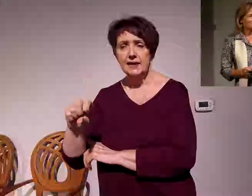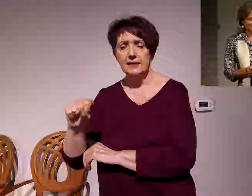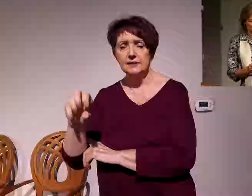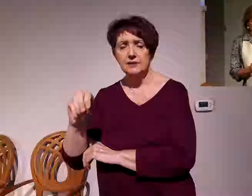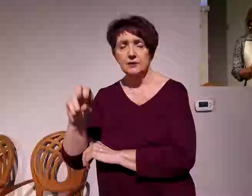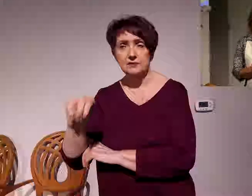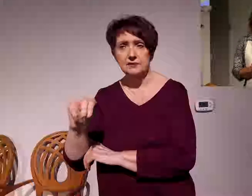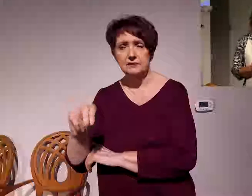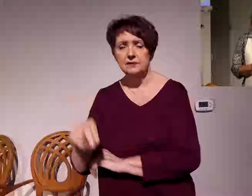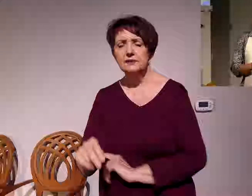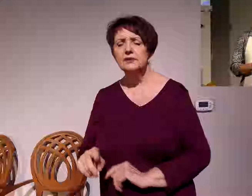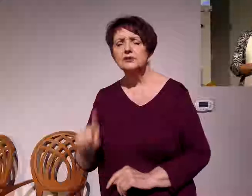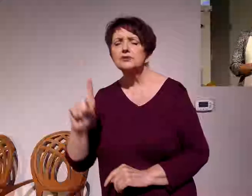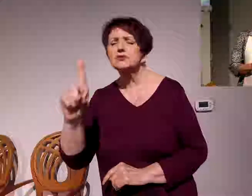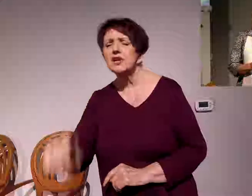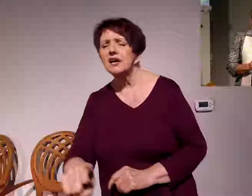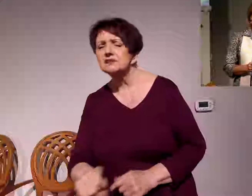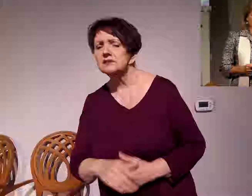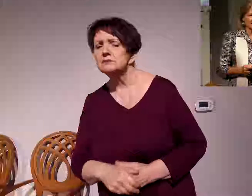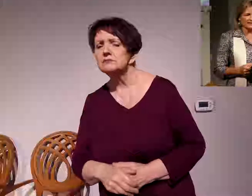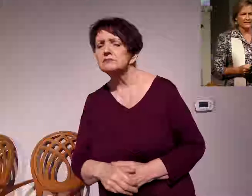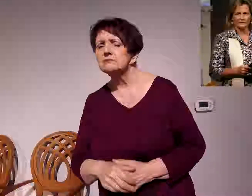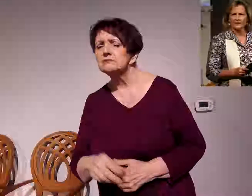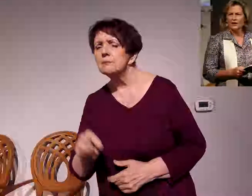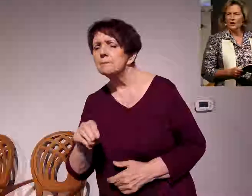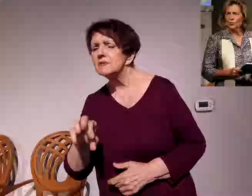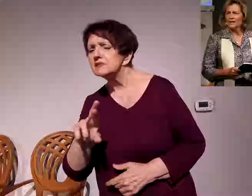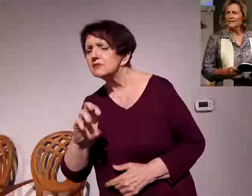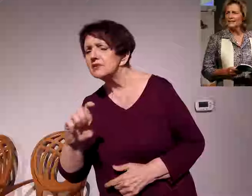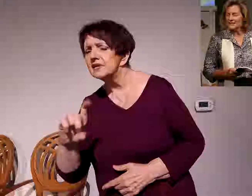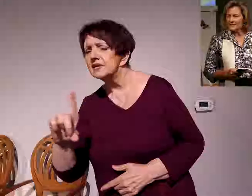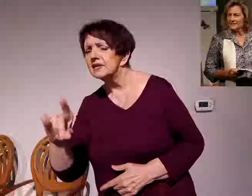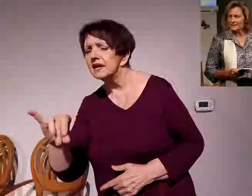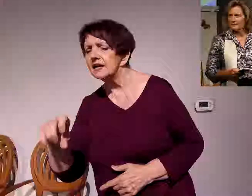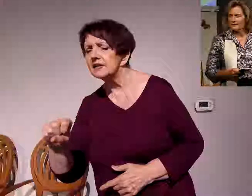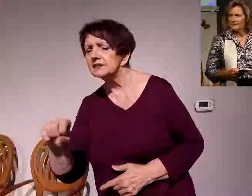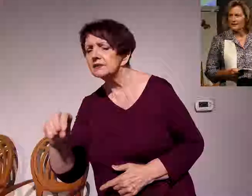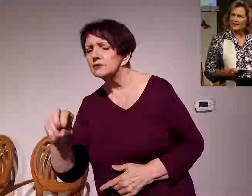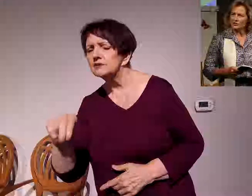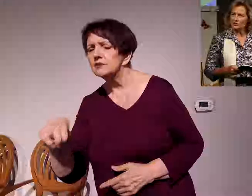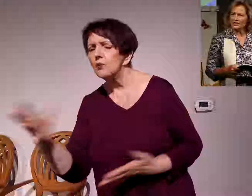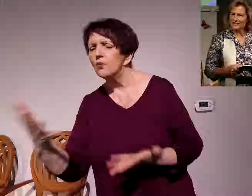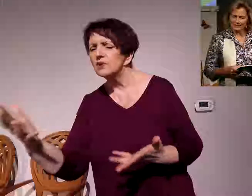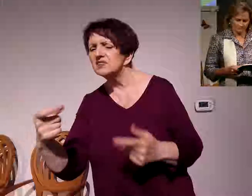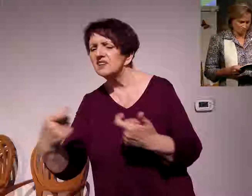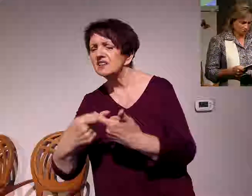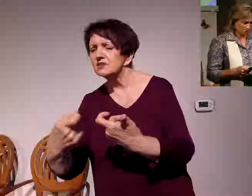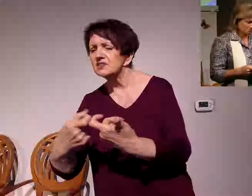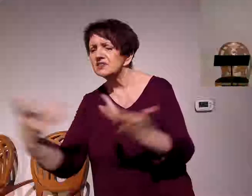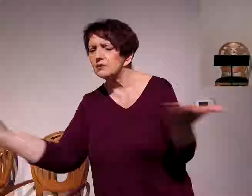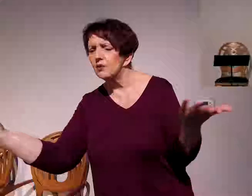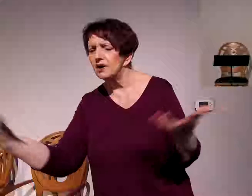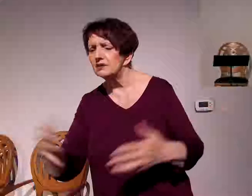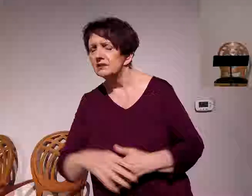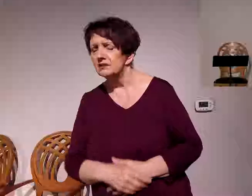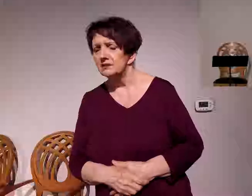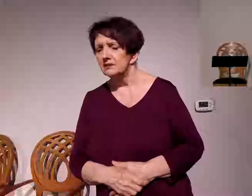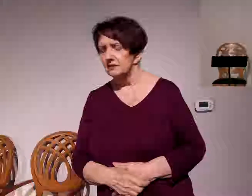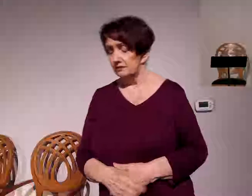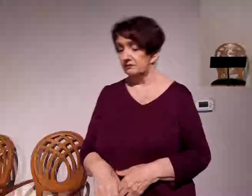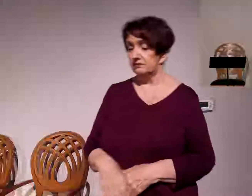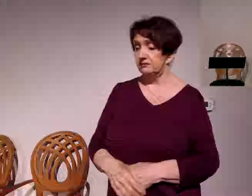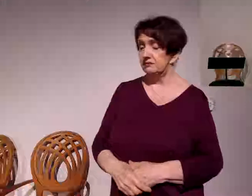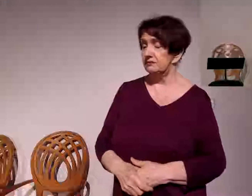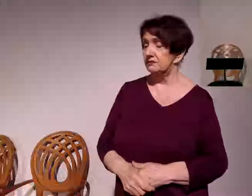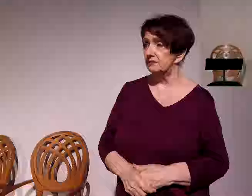enthusiasm, she asked, Edison, Mr. Edison, is what is electricity. He looked at her very He